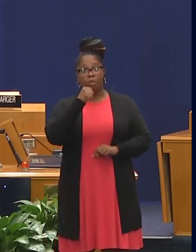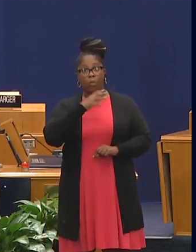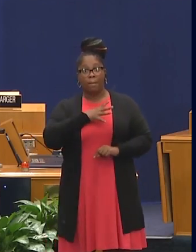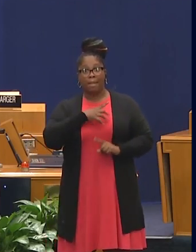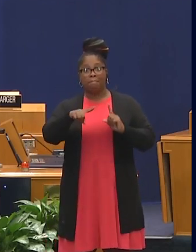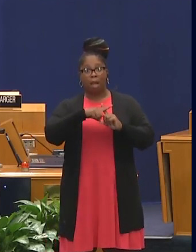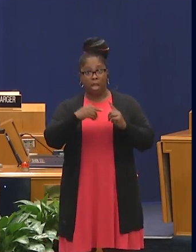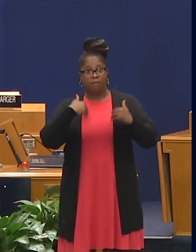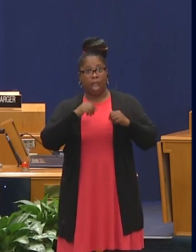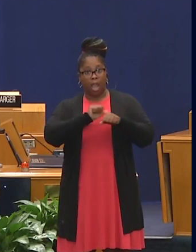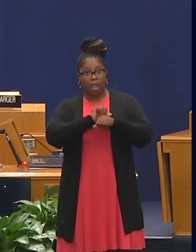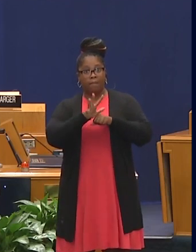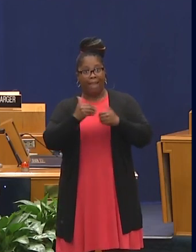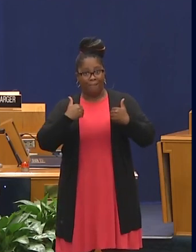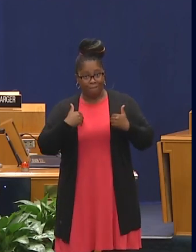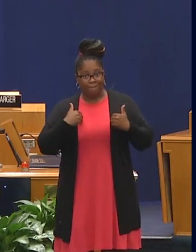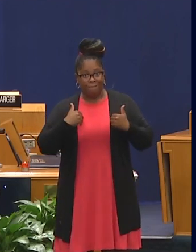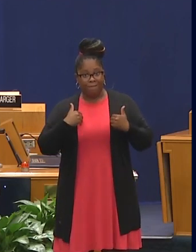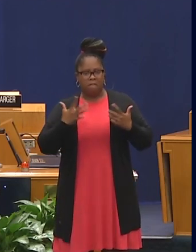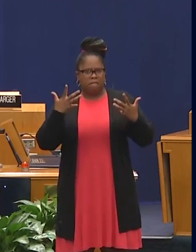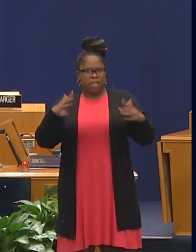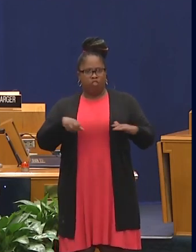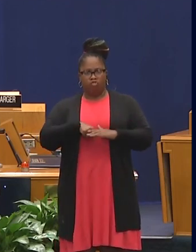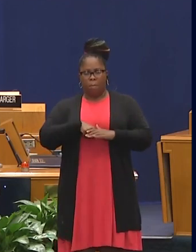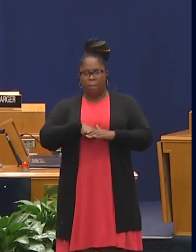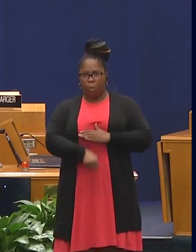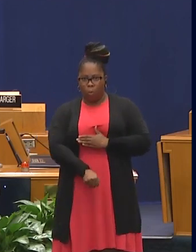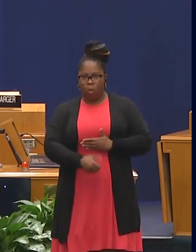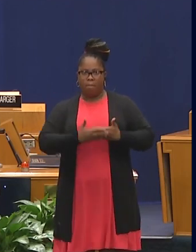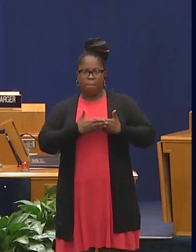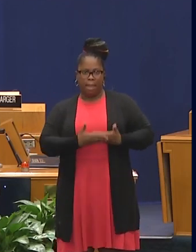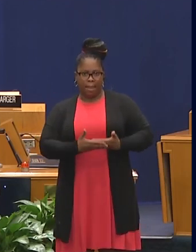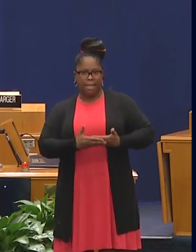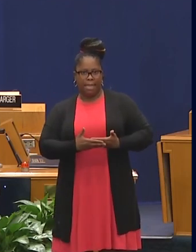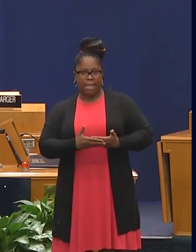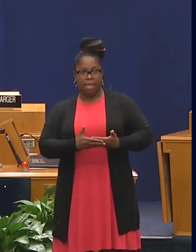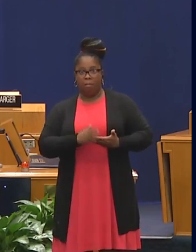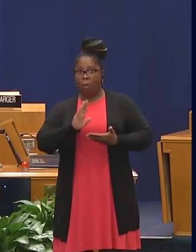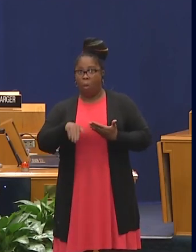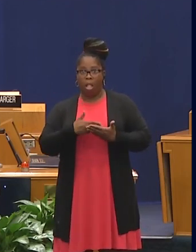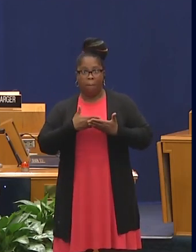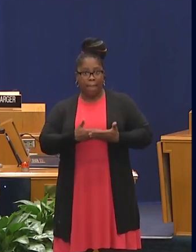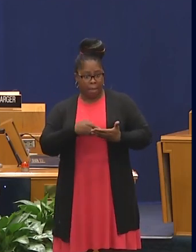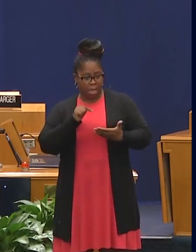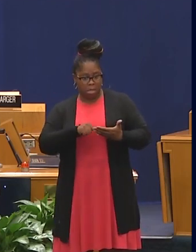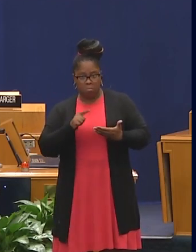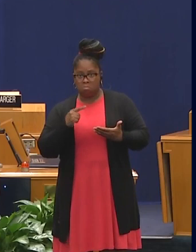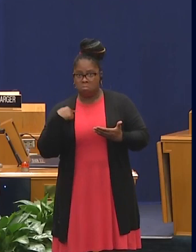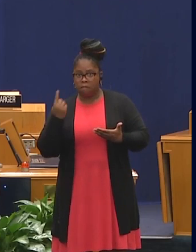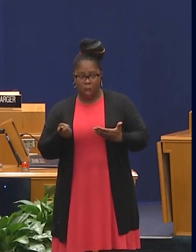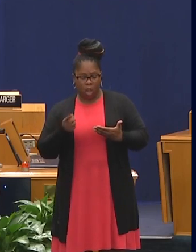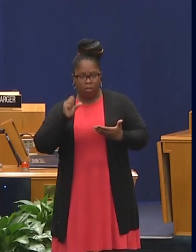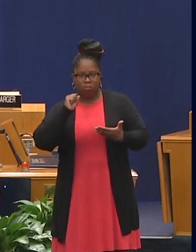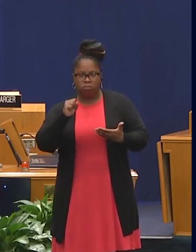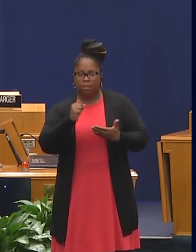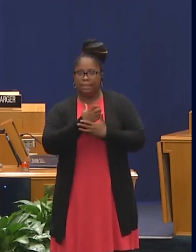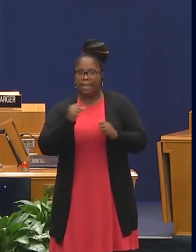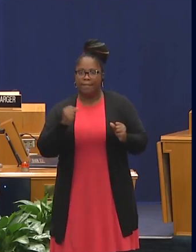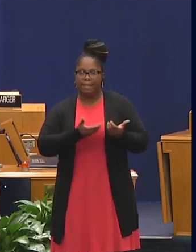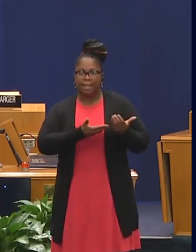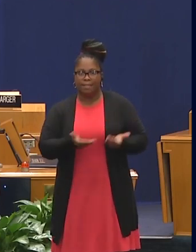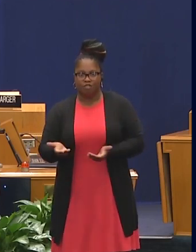with COVID-19 who did already deliver their babies, and all of their babies were delivered safely. So we welcome